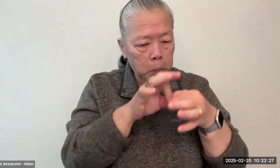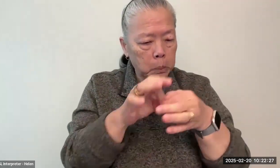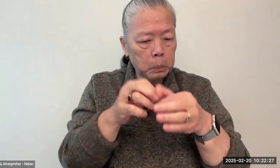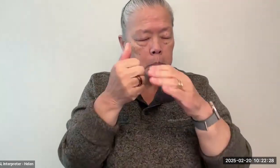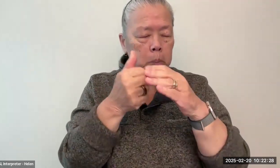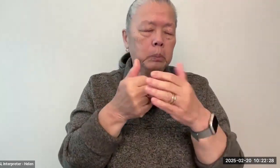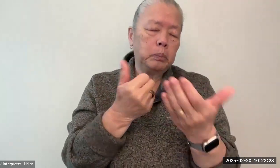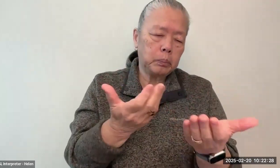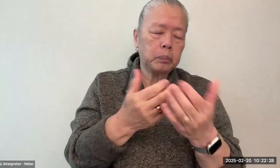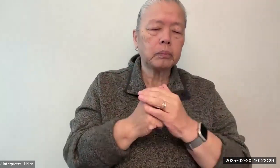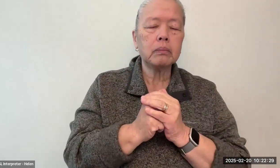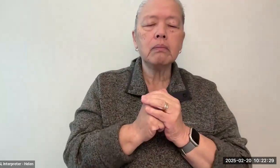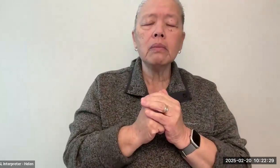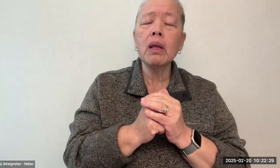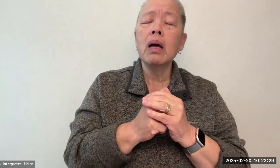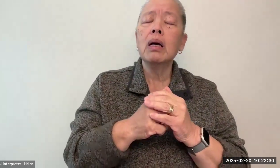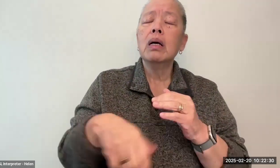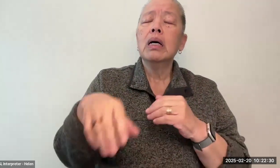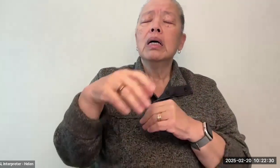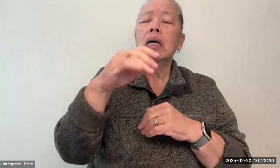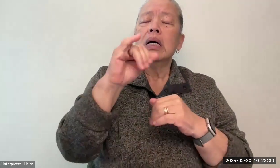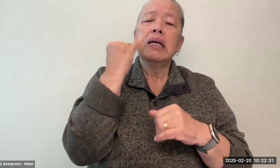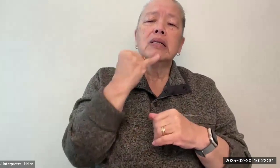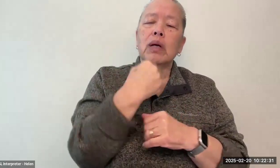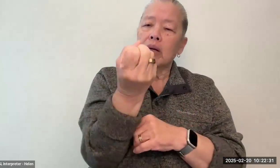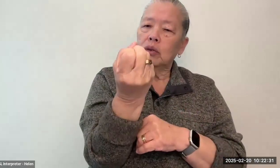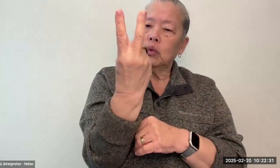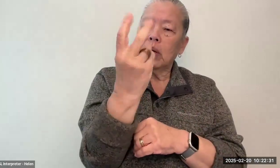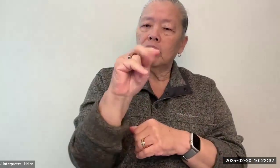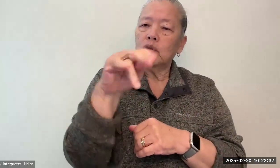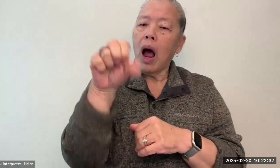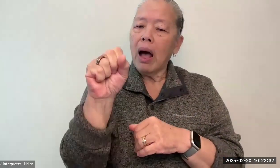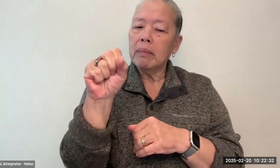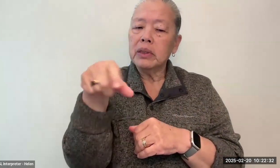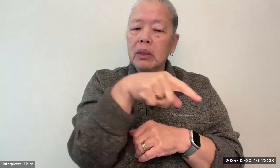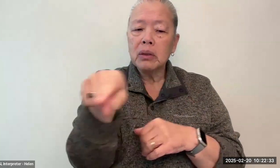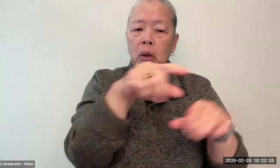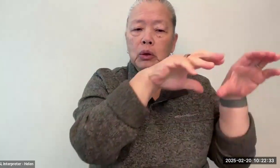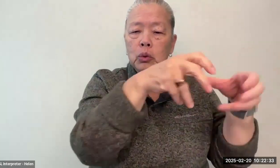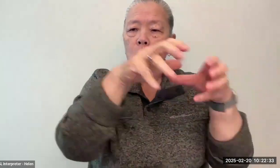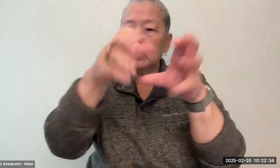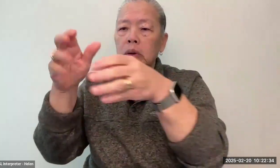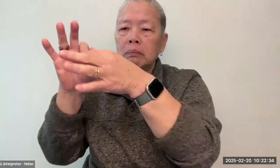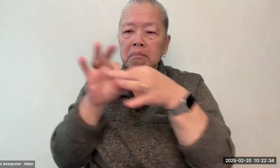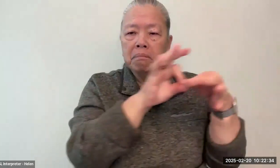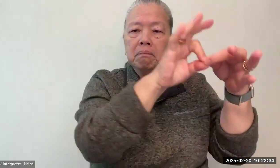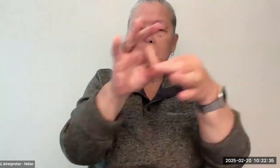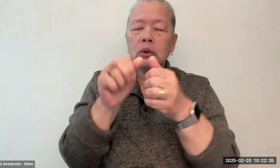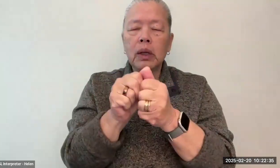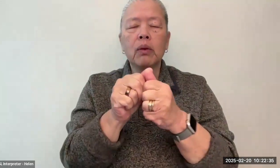see in the history of the 12 tribes of Israel intertribal connectionalism, united around a shared faith and